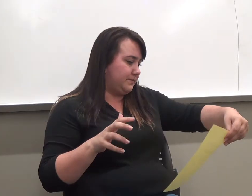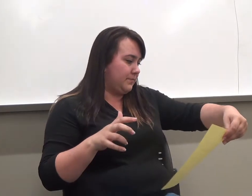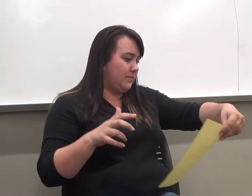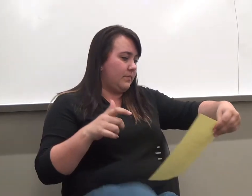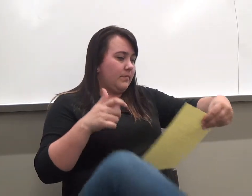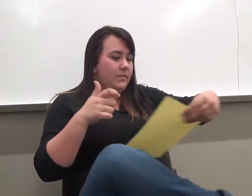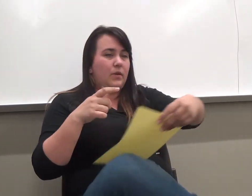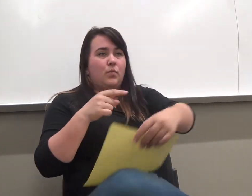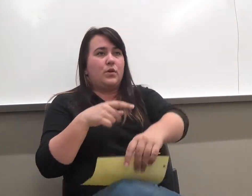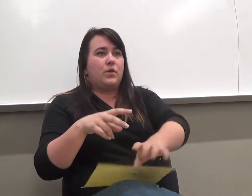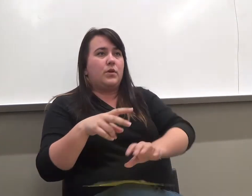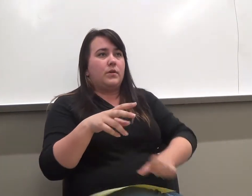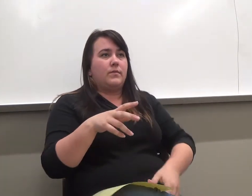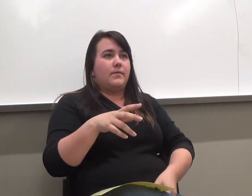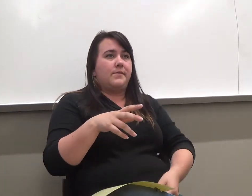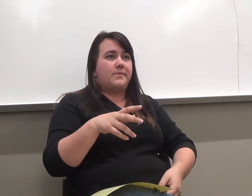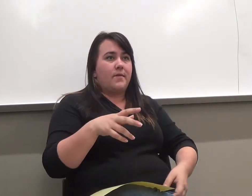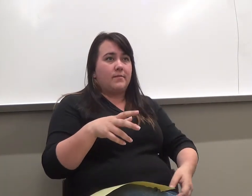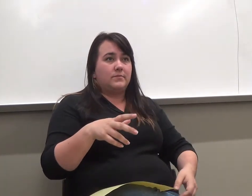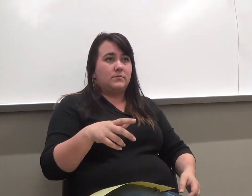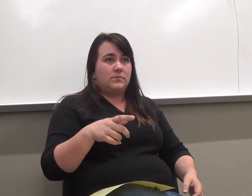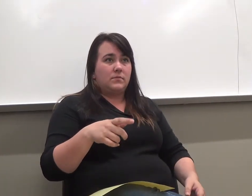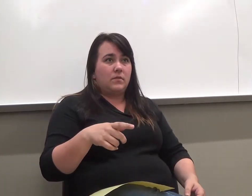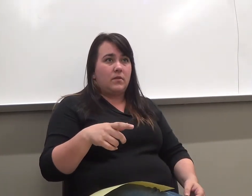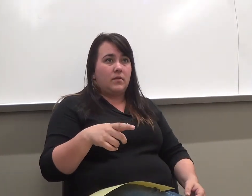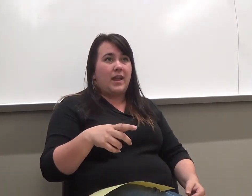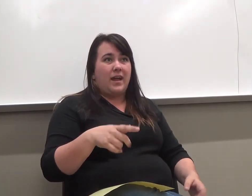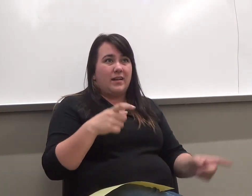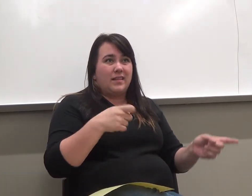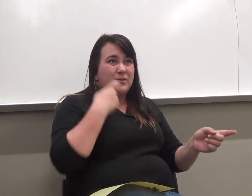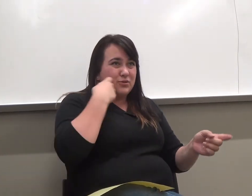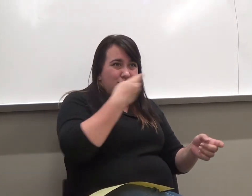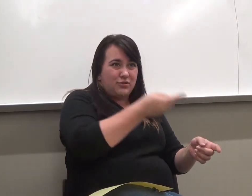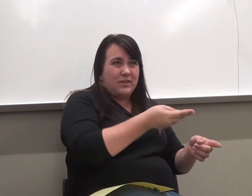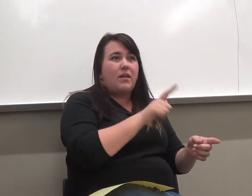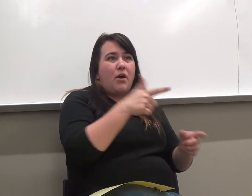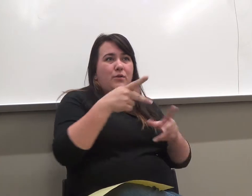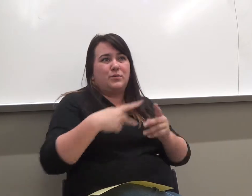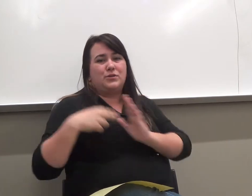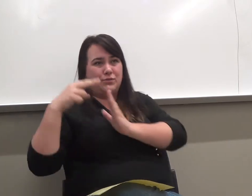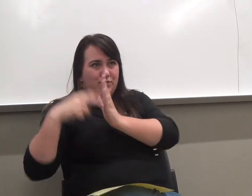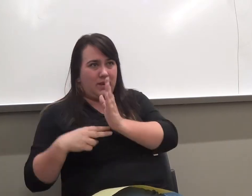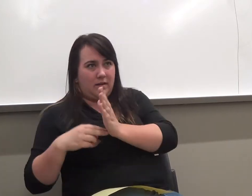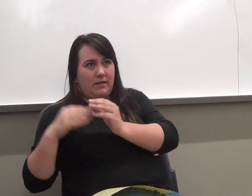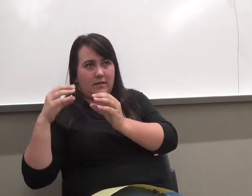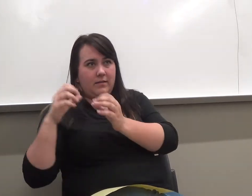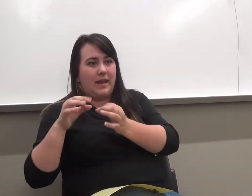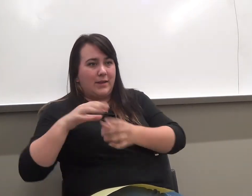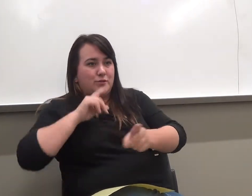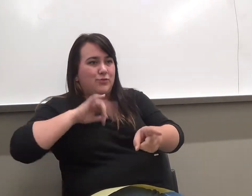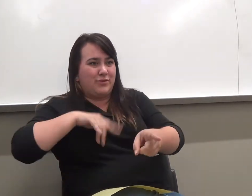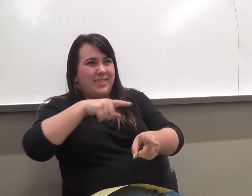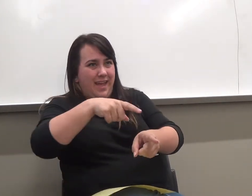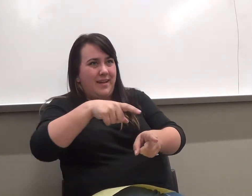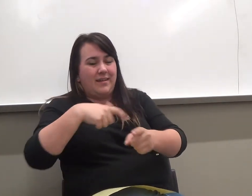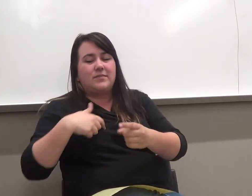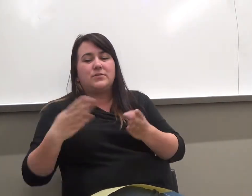So, now, Veronica, what did you say? Yeah, that's what she- I don't have my hearing. She said if it was due on